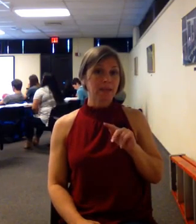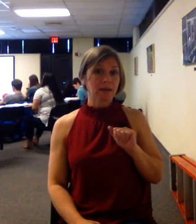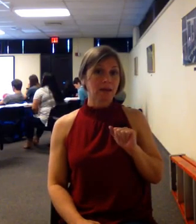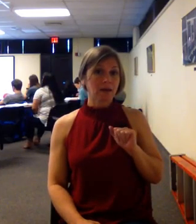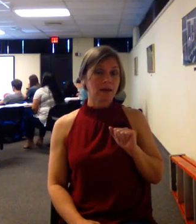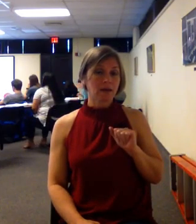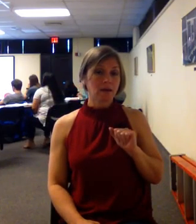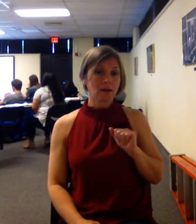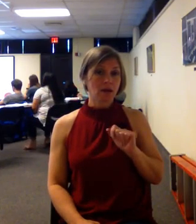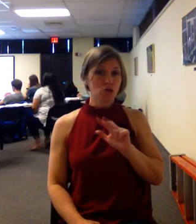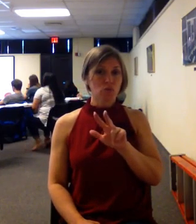of 3.61.